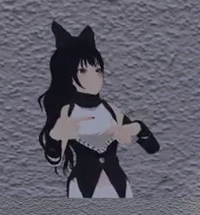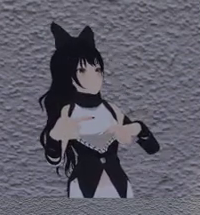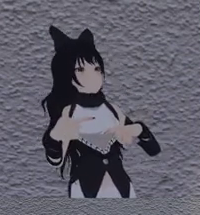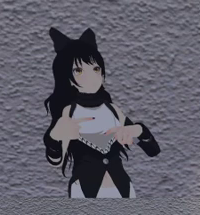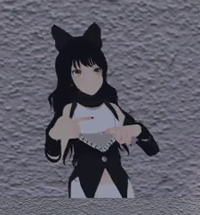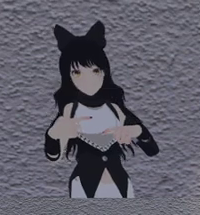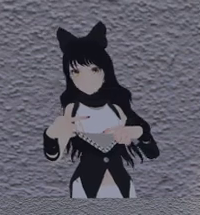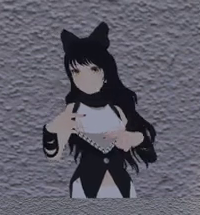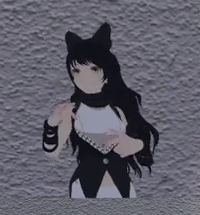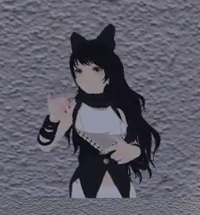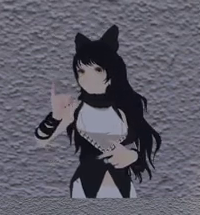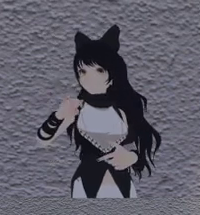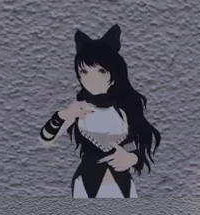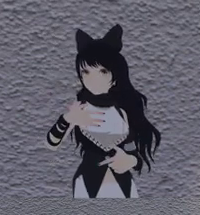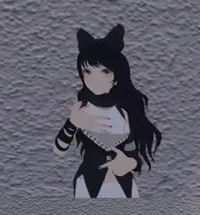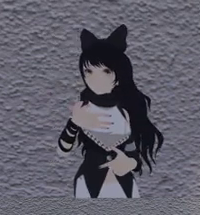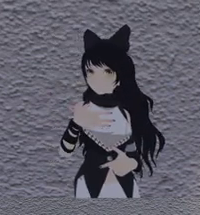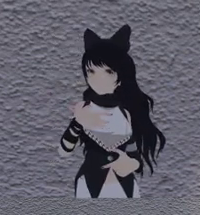Hurt.